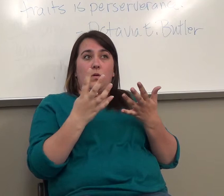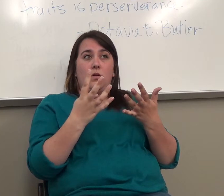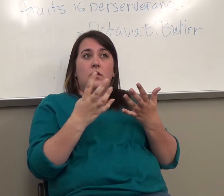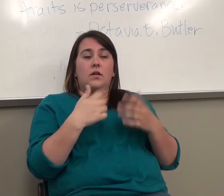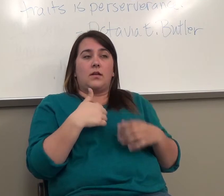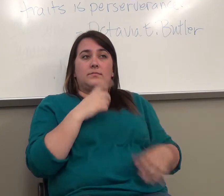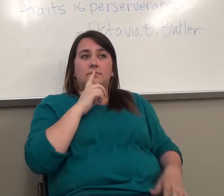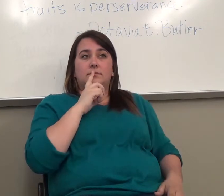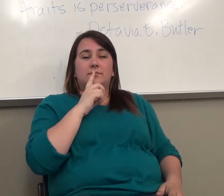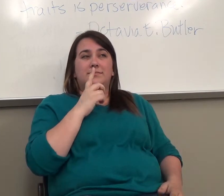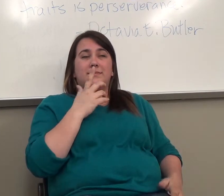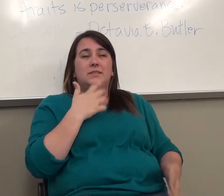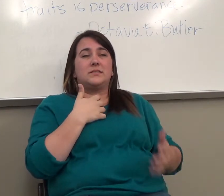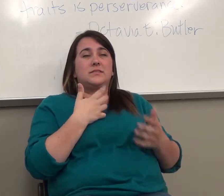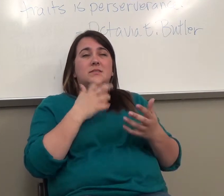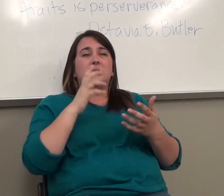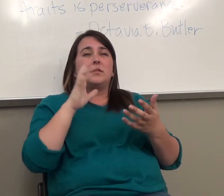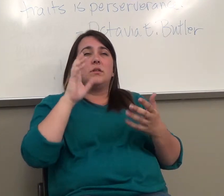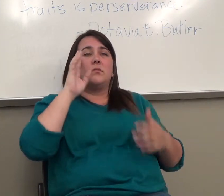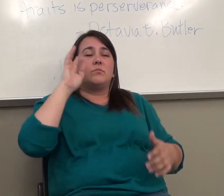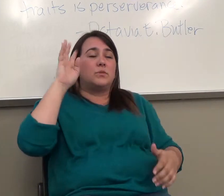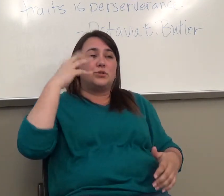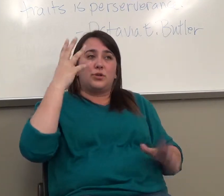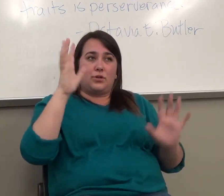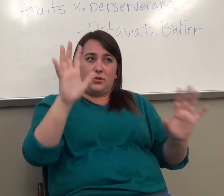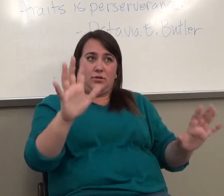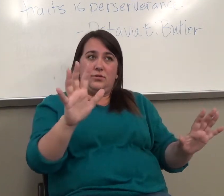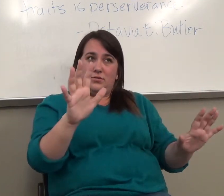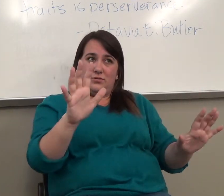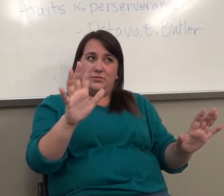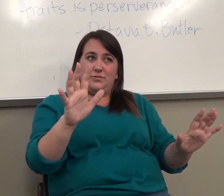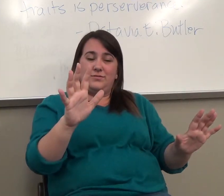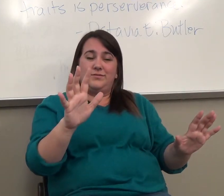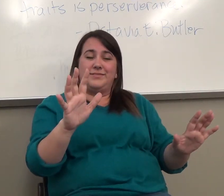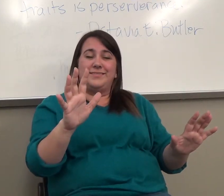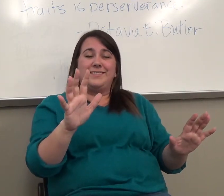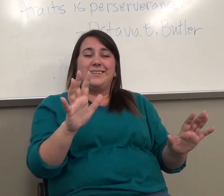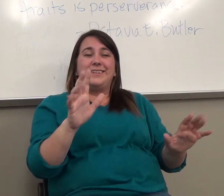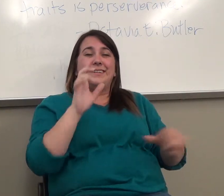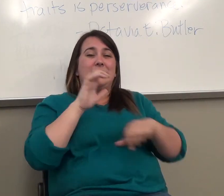this is the most bizarre thing with the English Center labs.